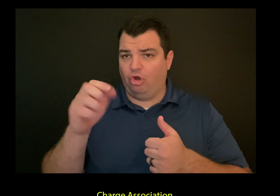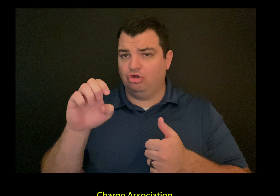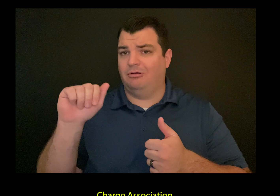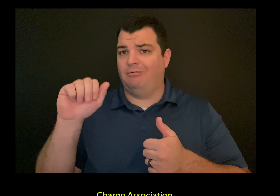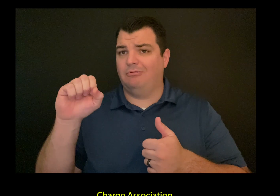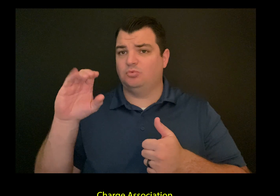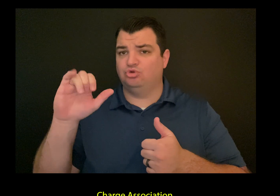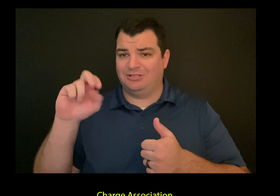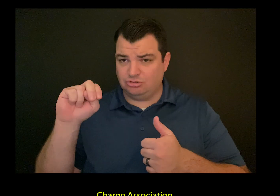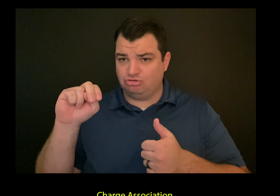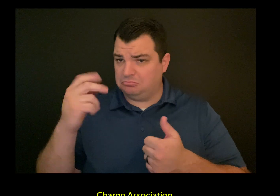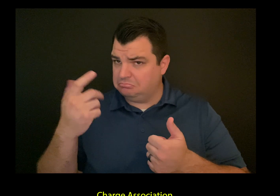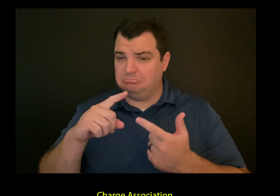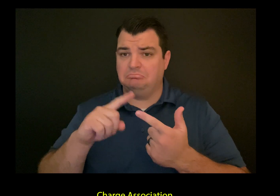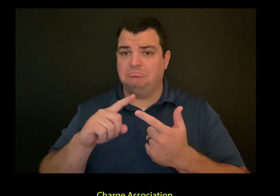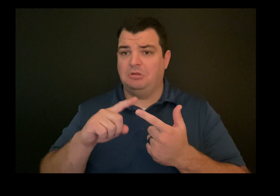Charge association,